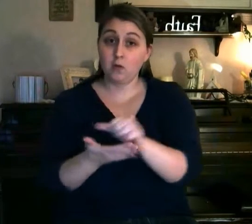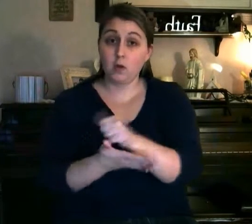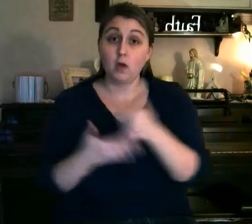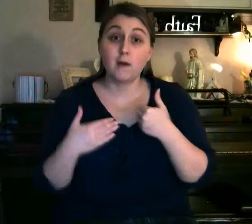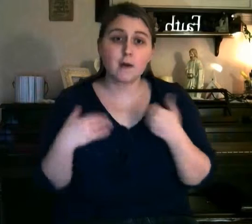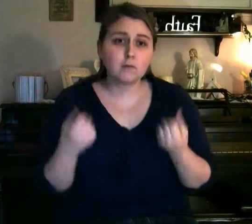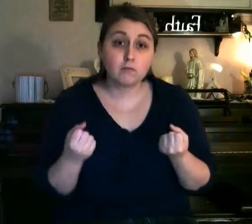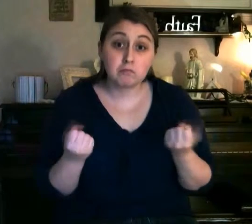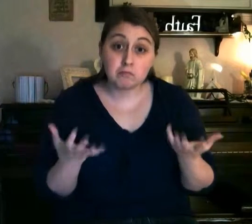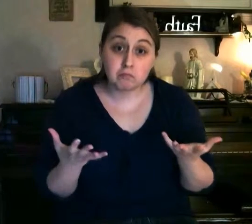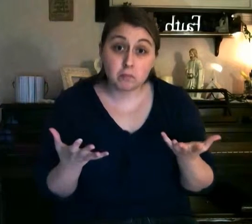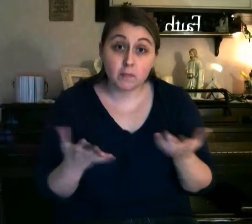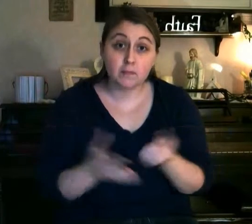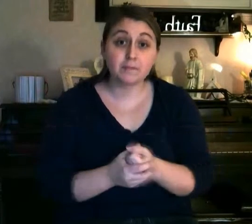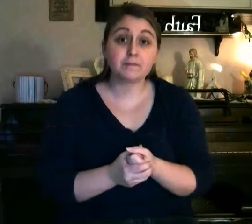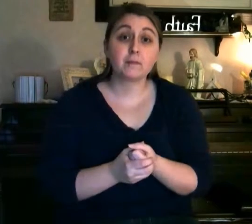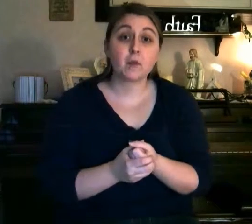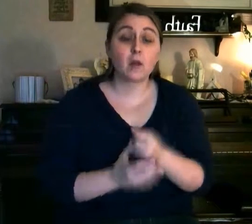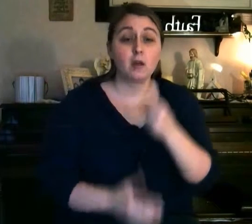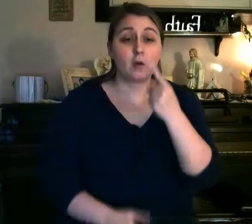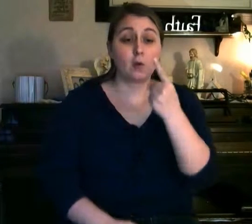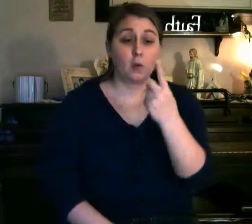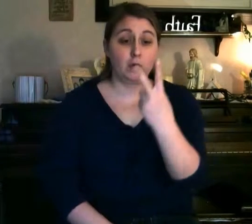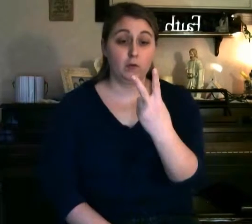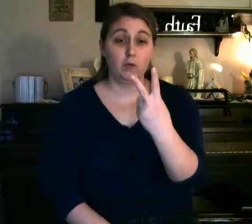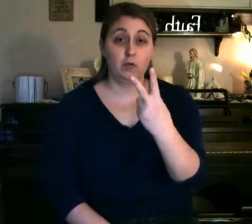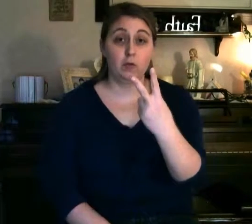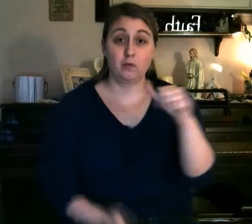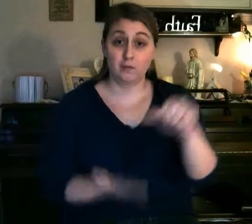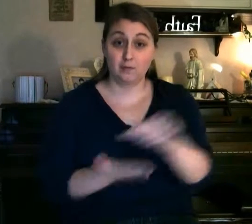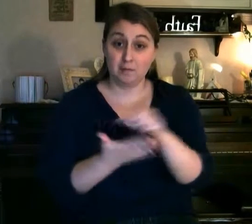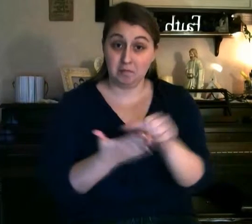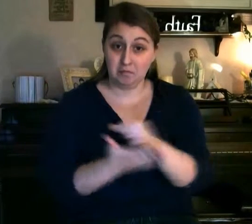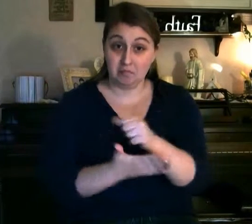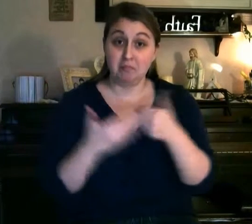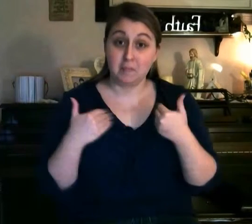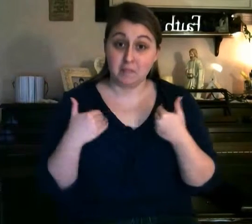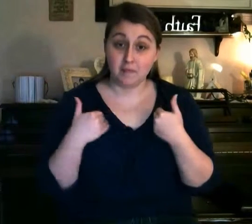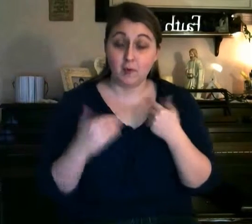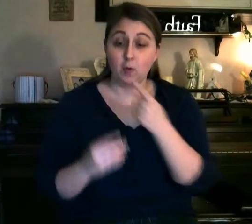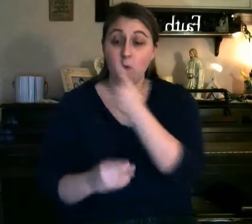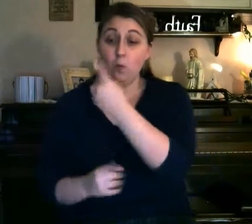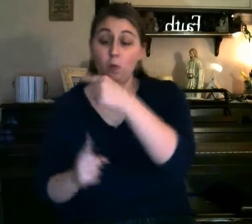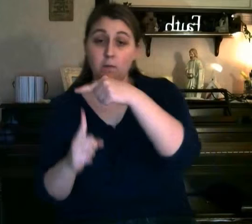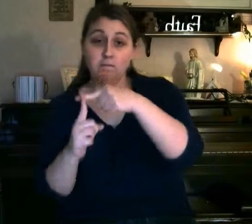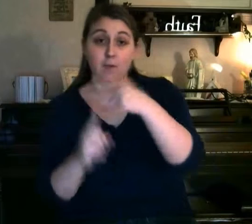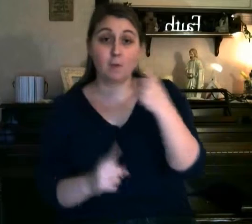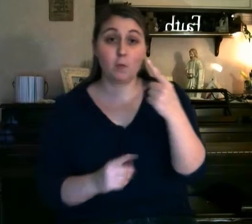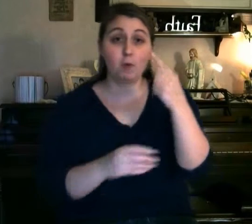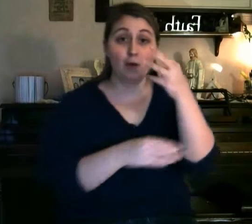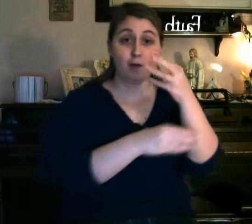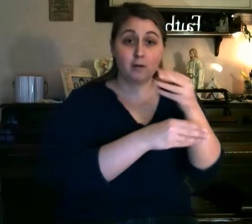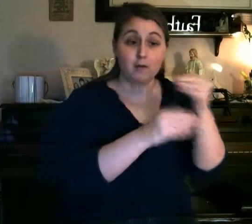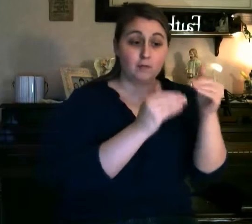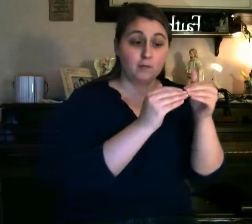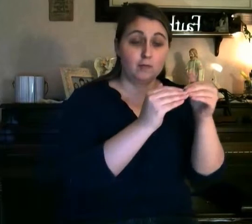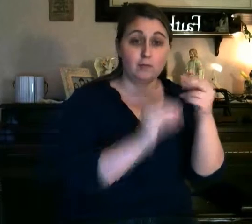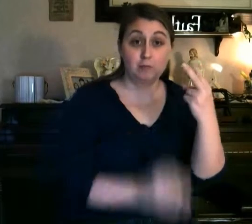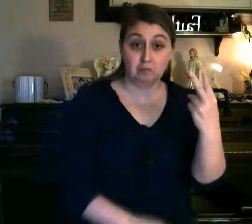now have? Well, let's see, I have 2 avocados. So 1 plus 1 is equal to 2. Now, I know what you're thinking. That